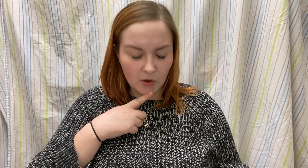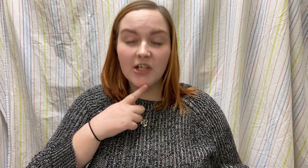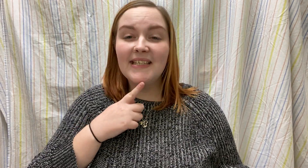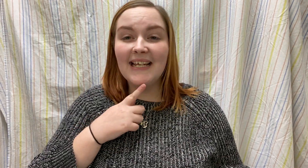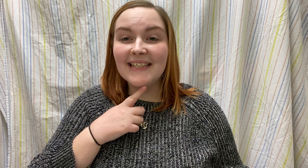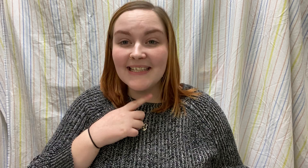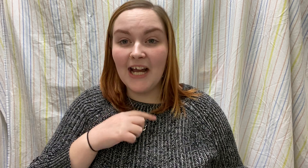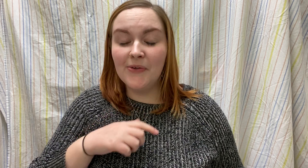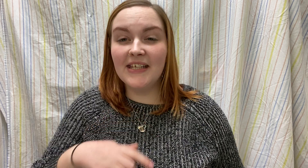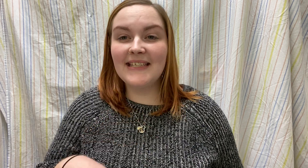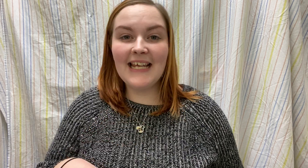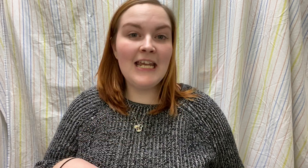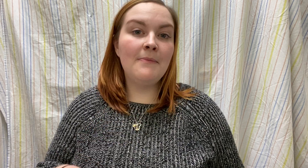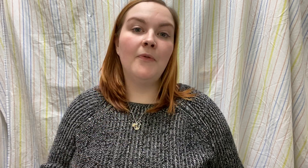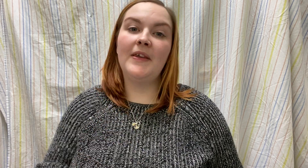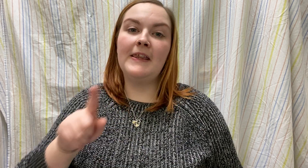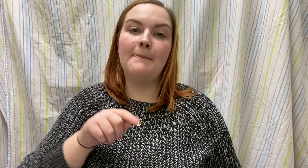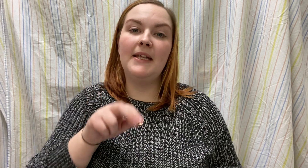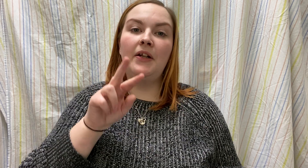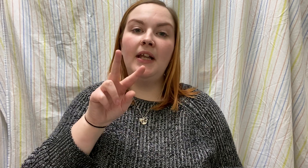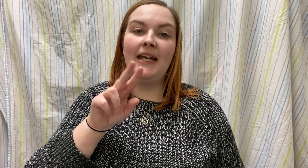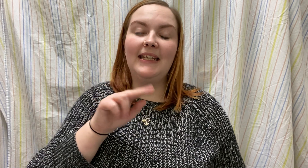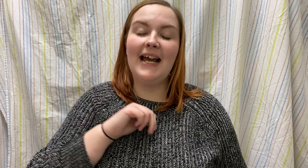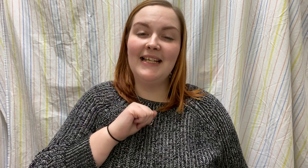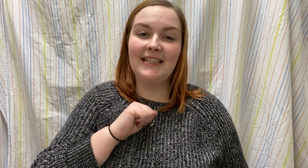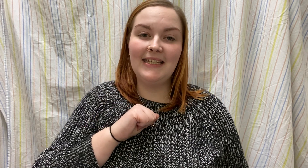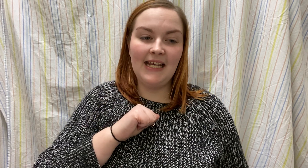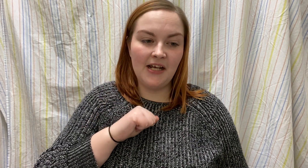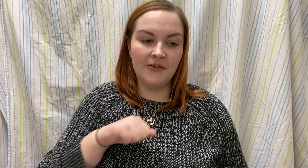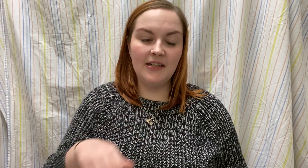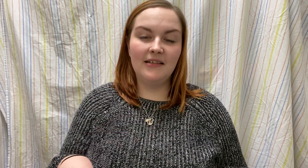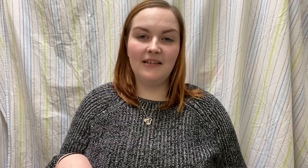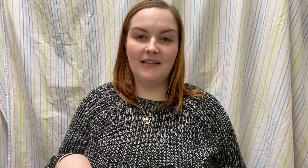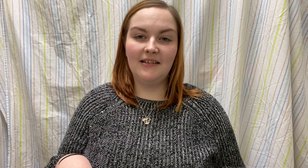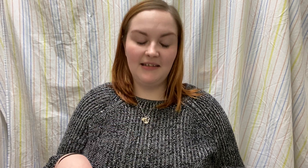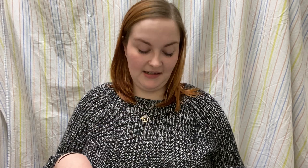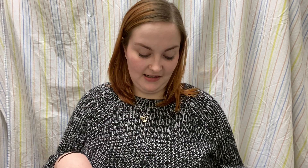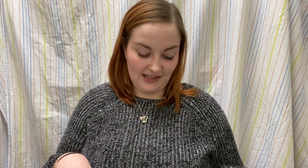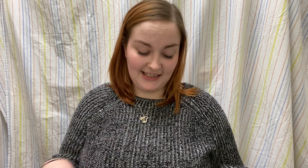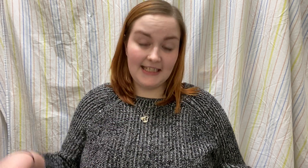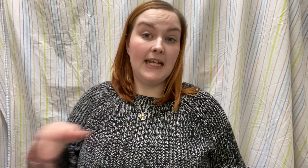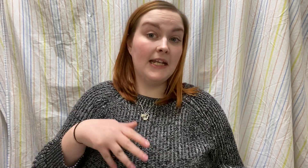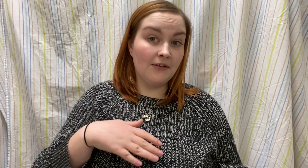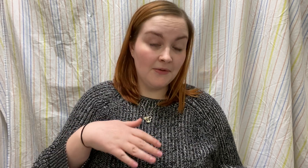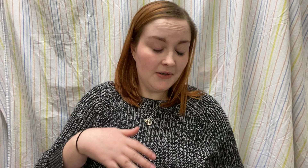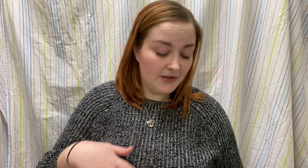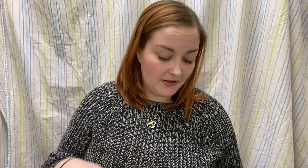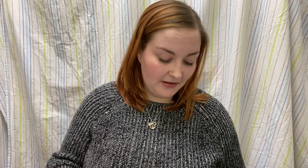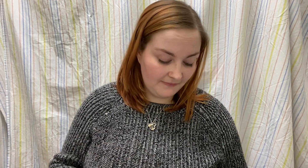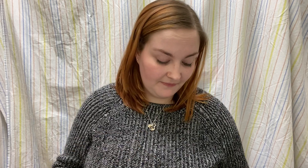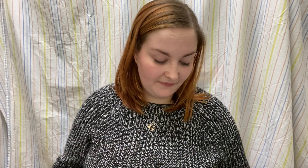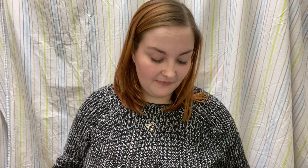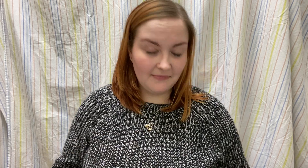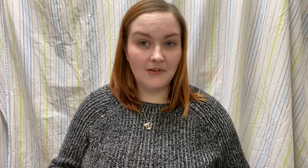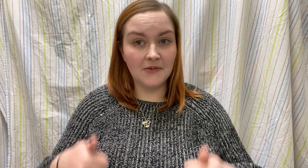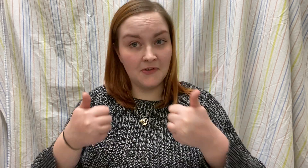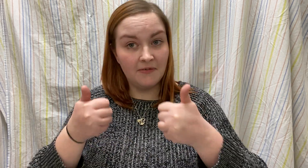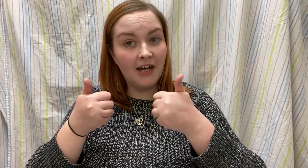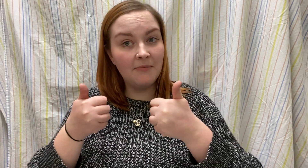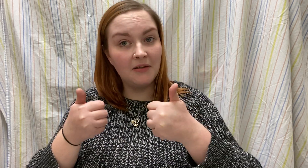Words that sound the same with the middle and last sound. That's the end of the word. Those are the rhyming